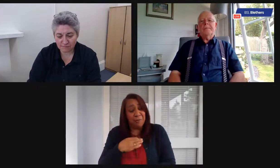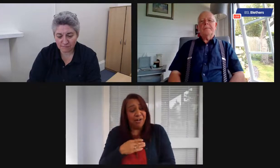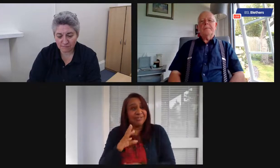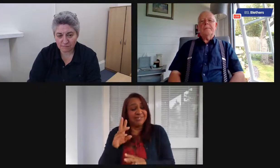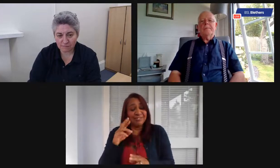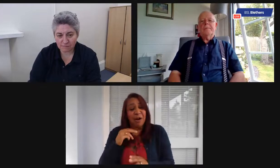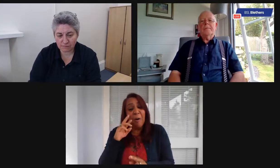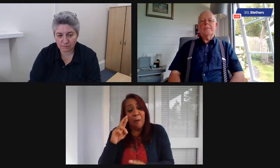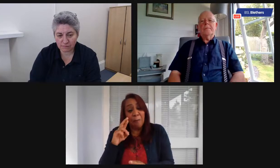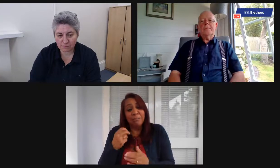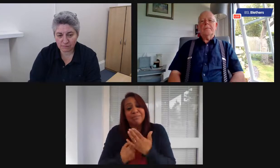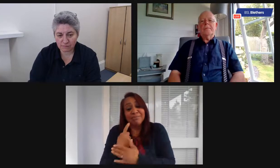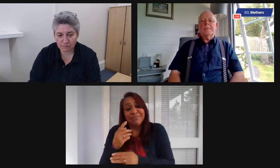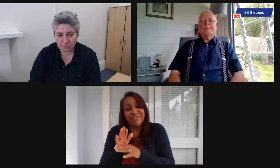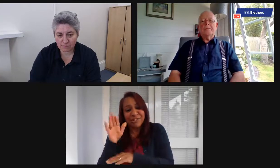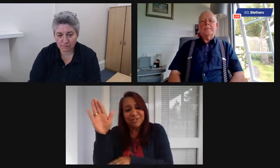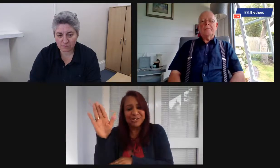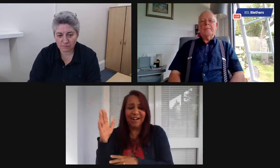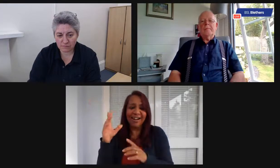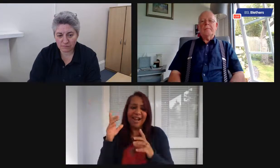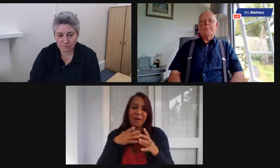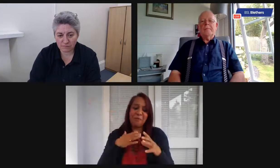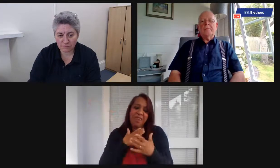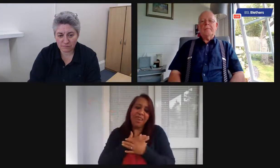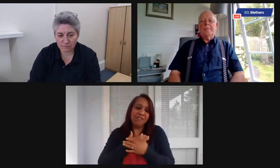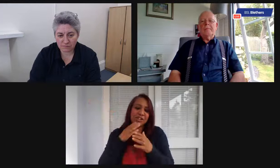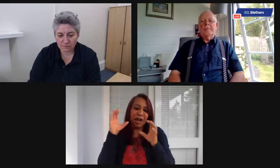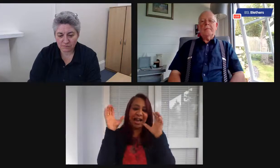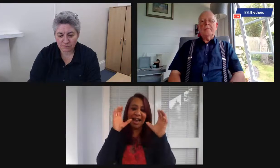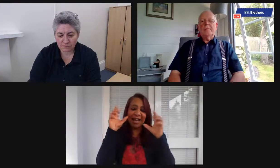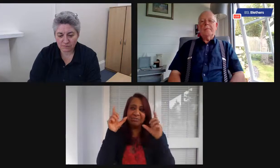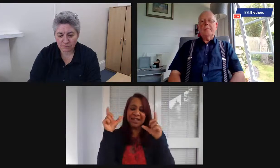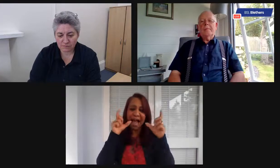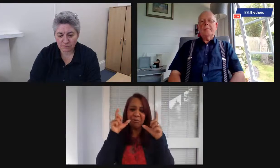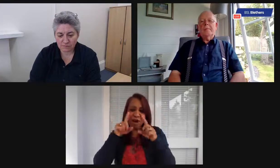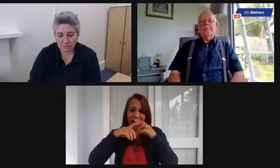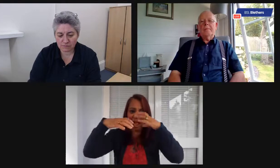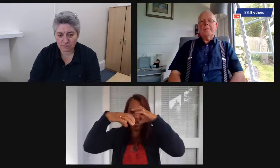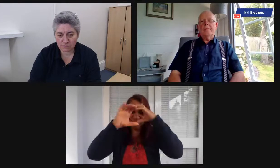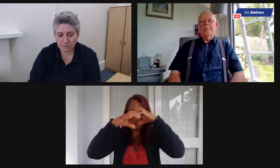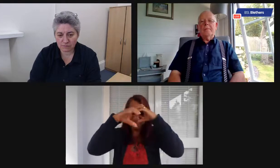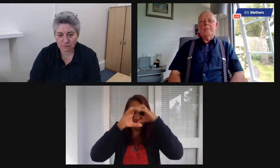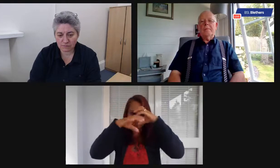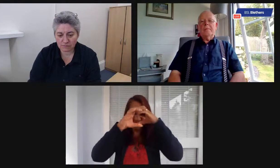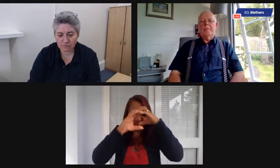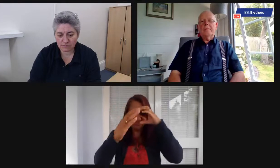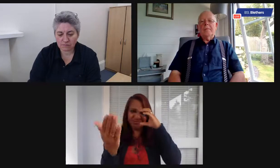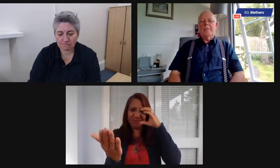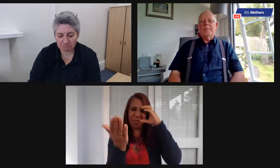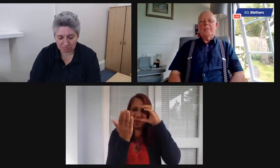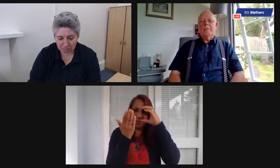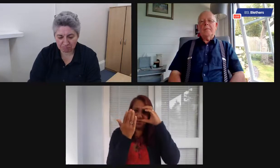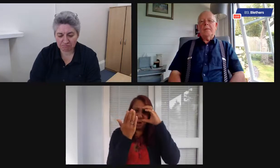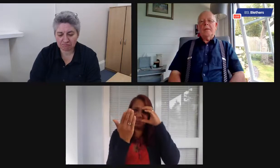it. But really, I'm hoping for the future. I would love to have a proper